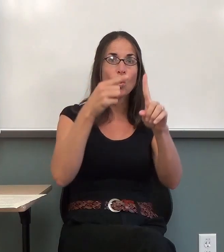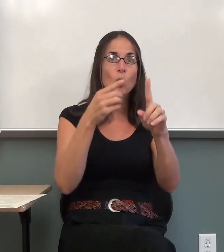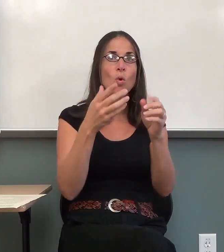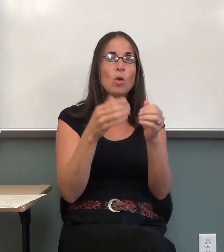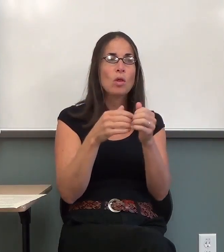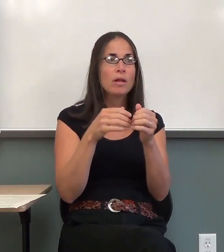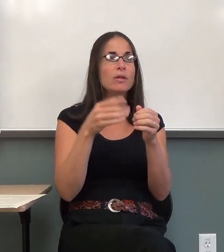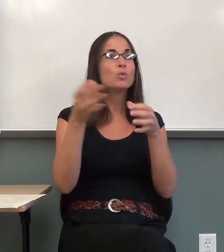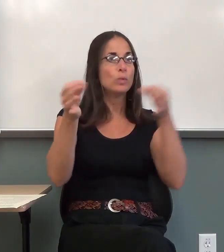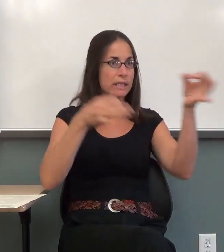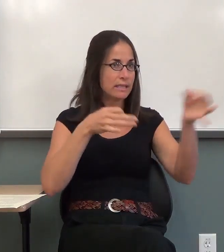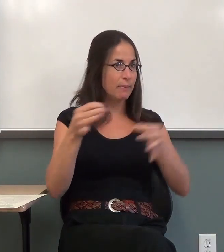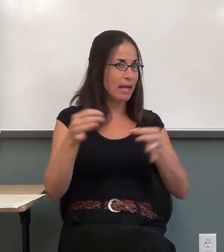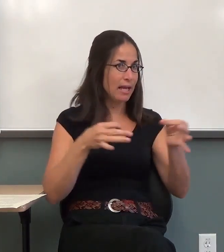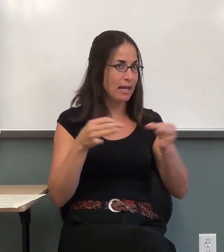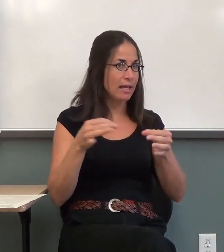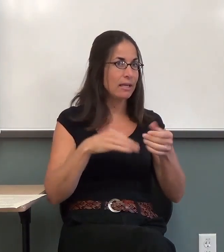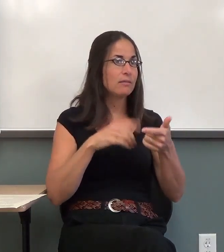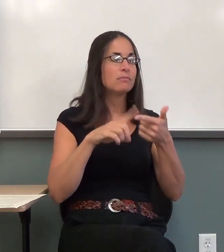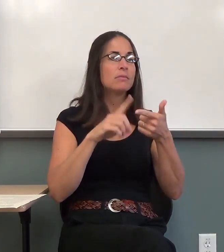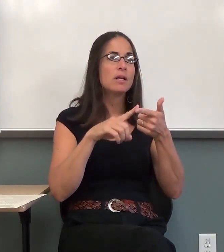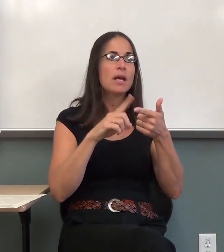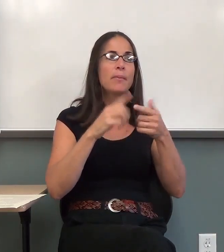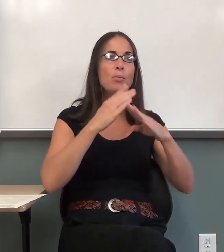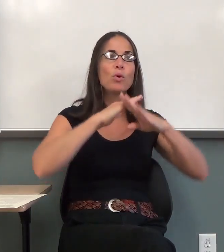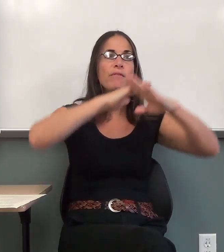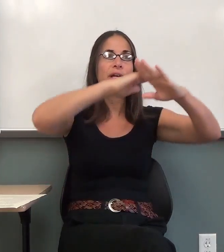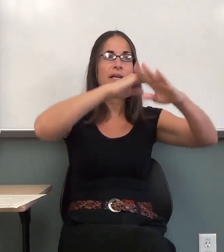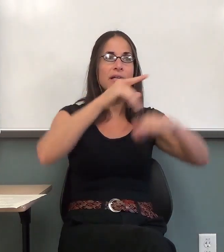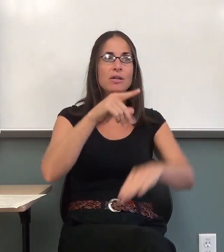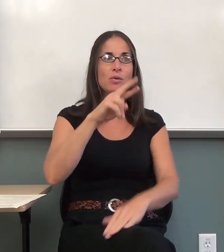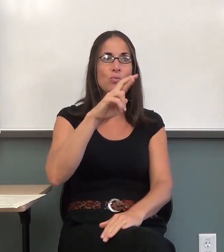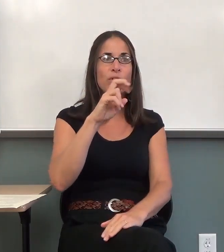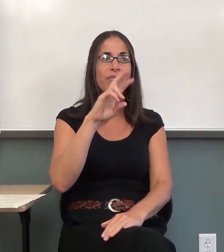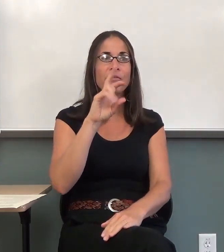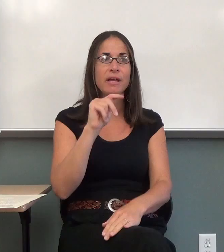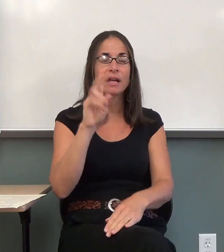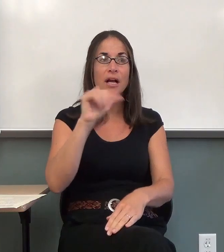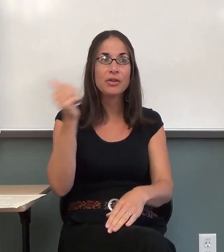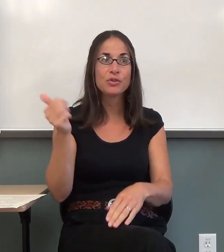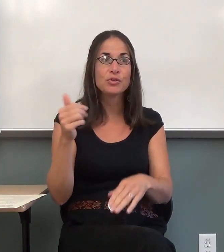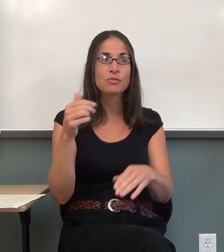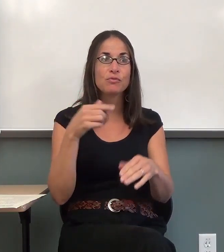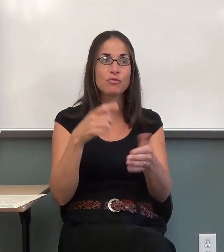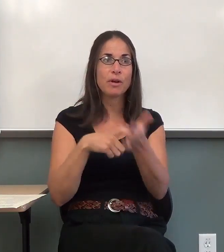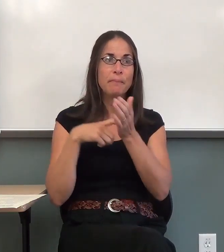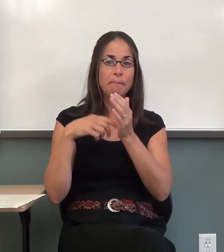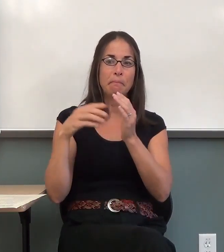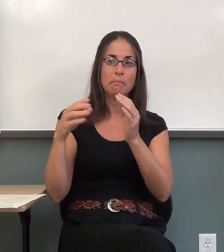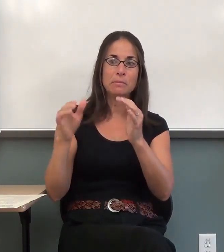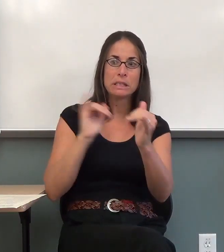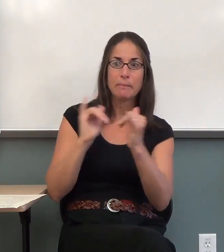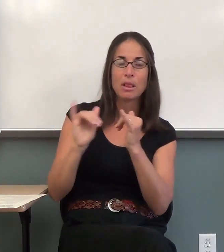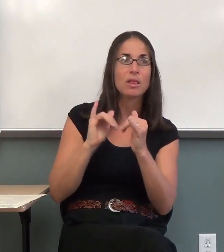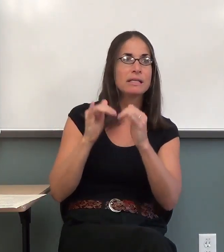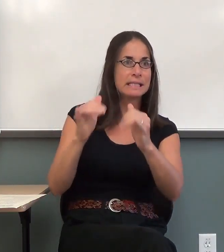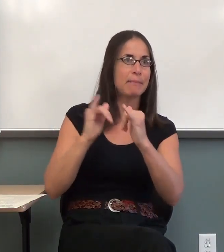explain and to prevent others from having a similar experience, right? Mm-hmm. Okay, now if I were to write